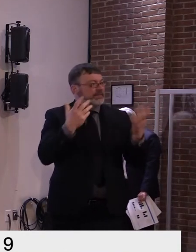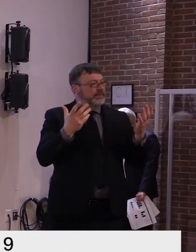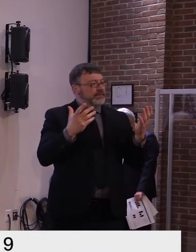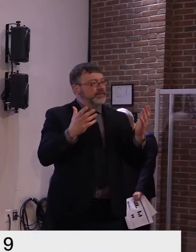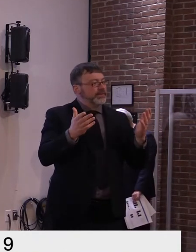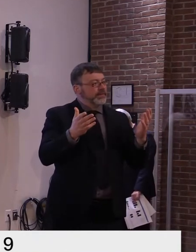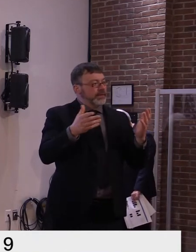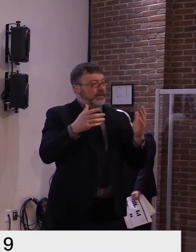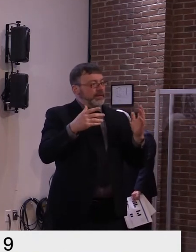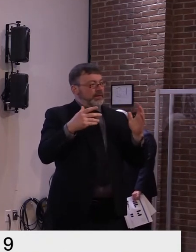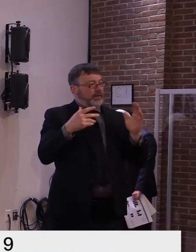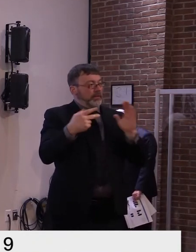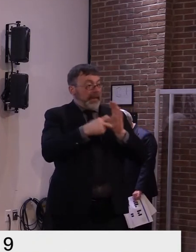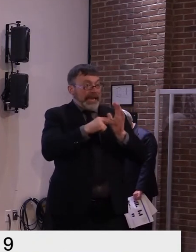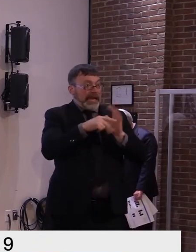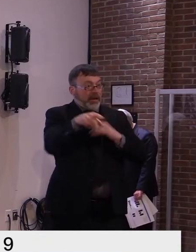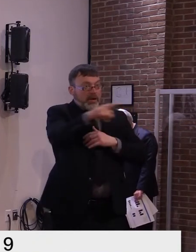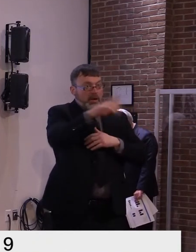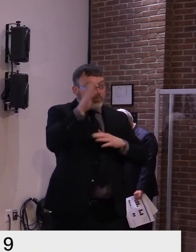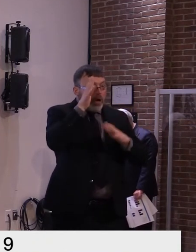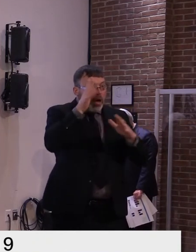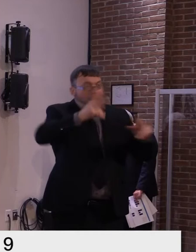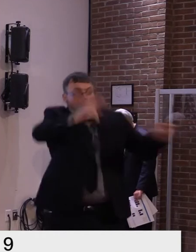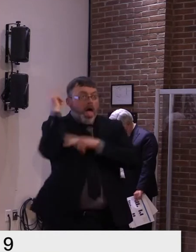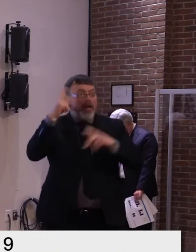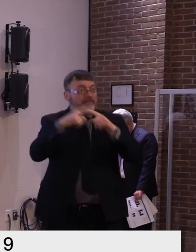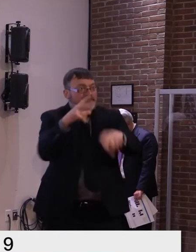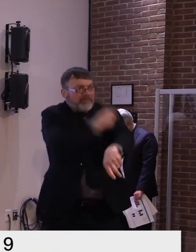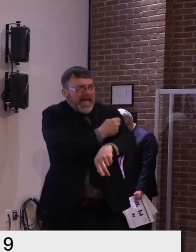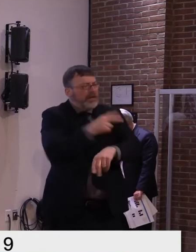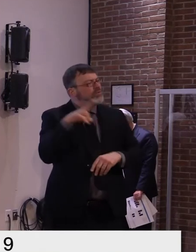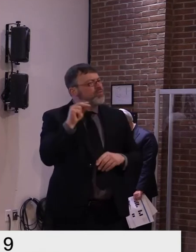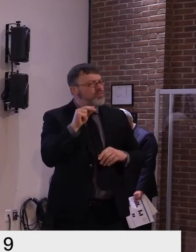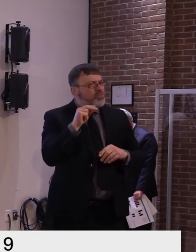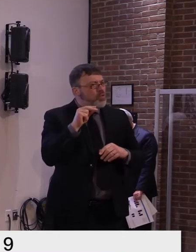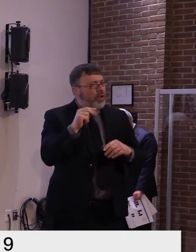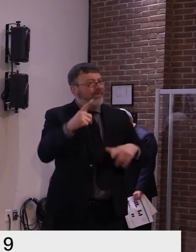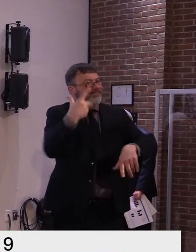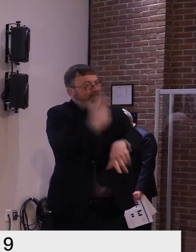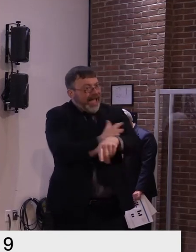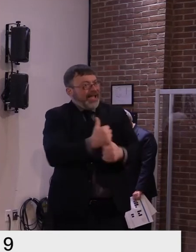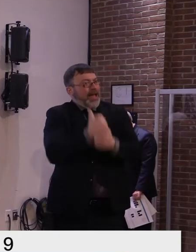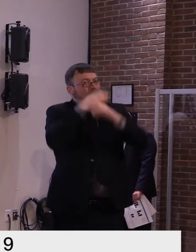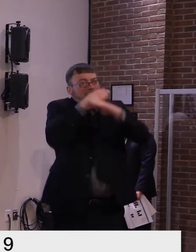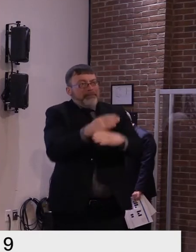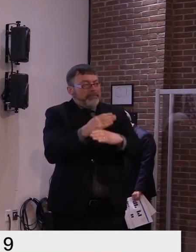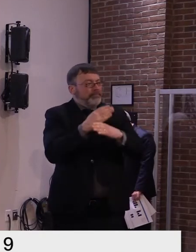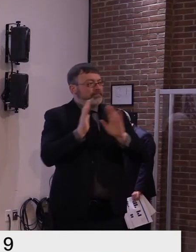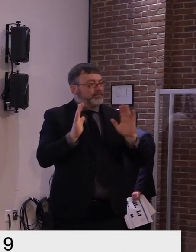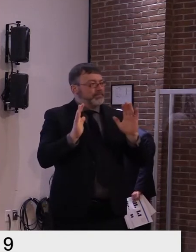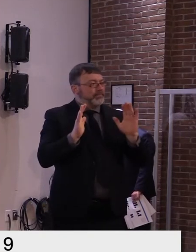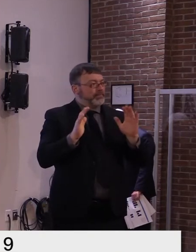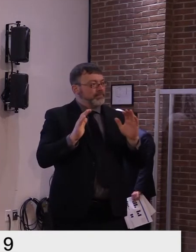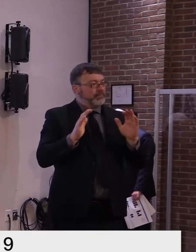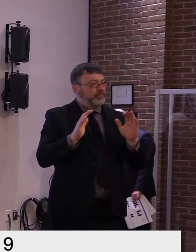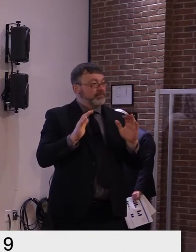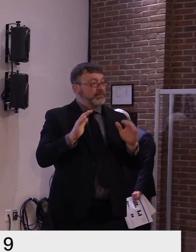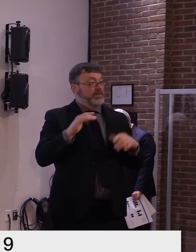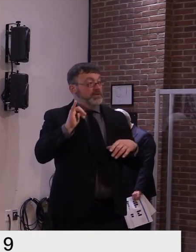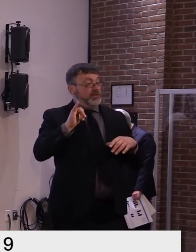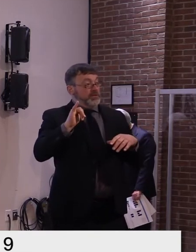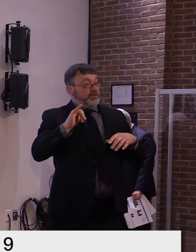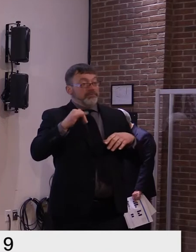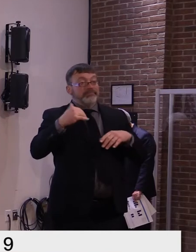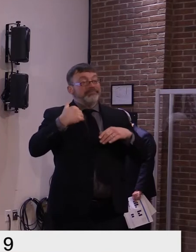for some time. And some very preliminary news from Pfizer indicates that the UK and Saudi